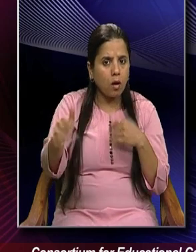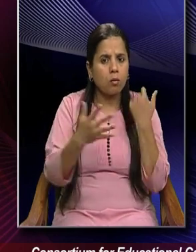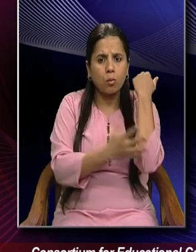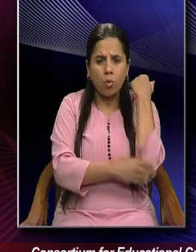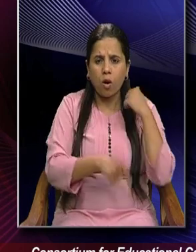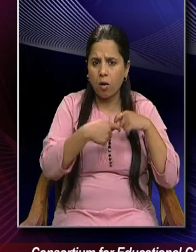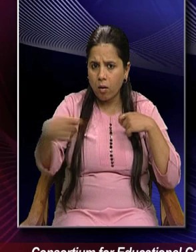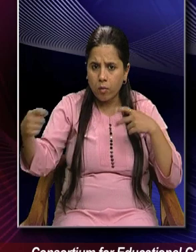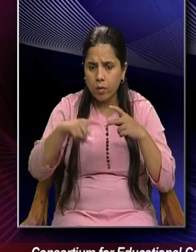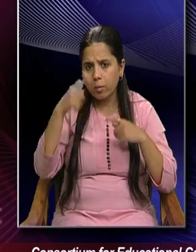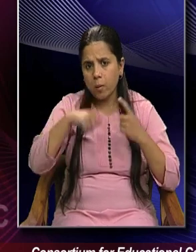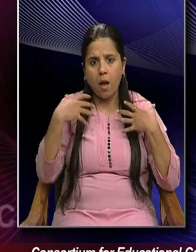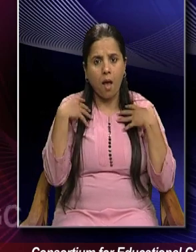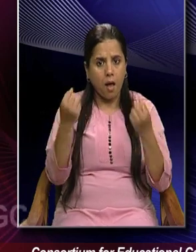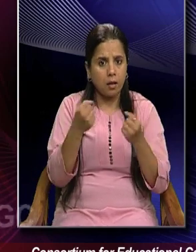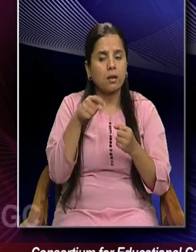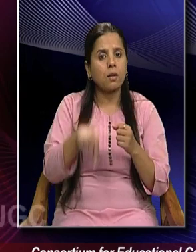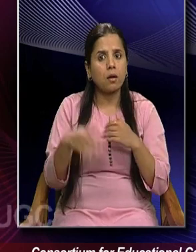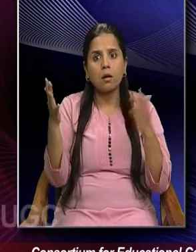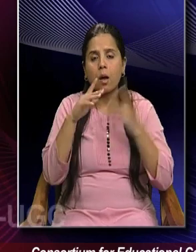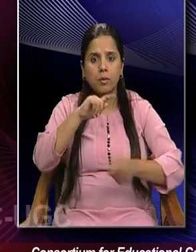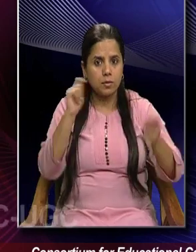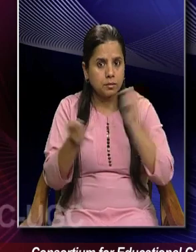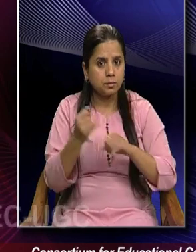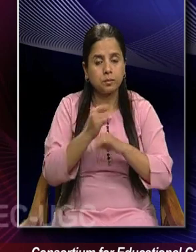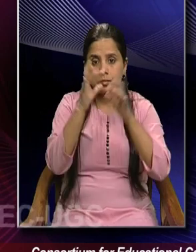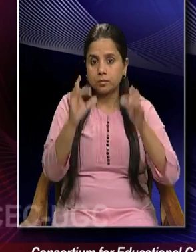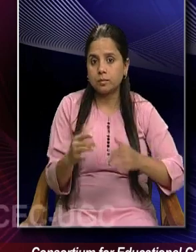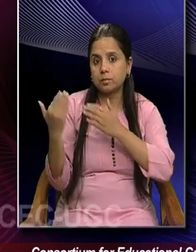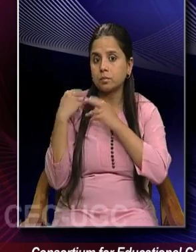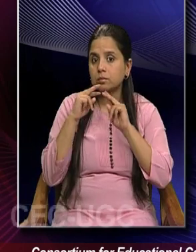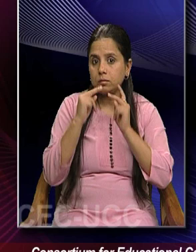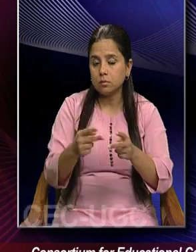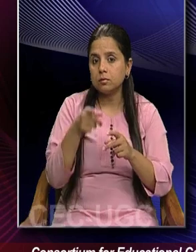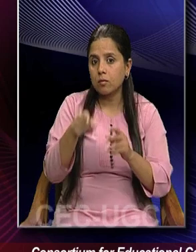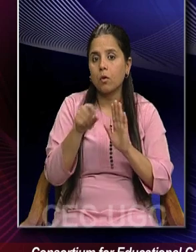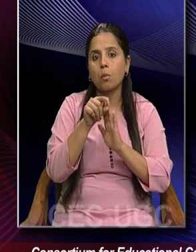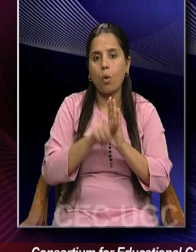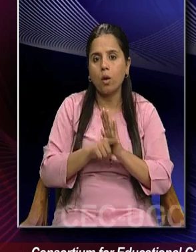poverty, public health, climate change, institutional response, and policy